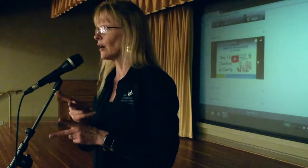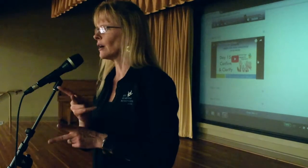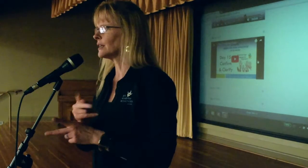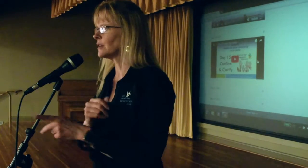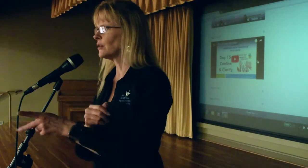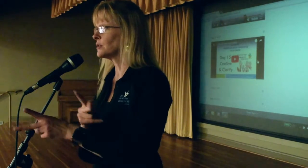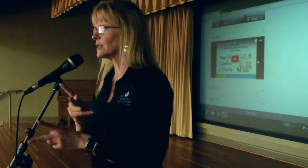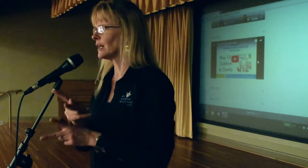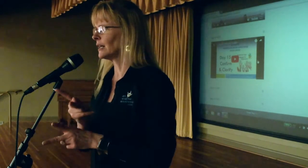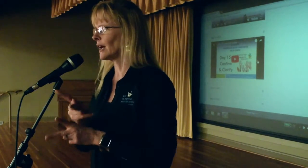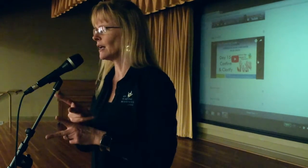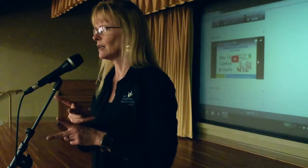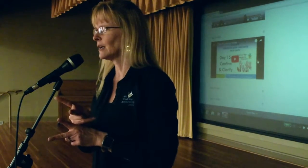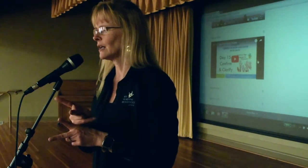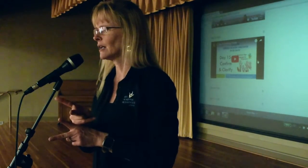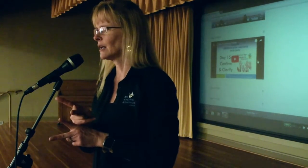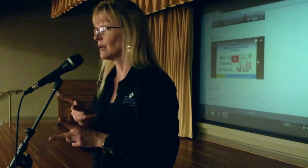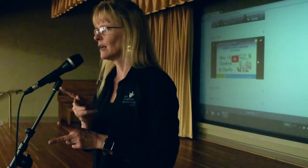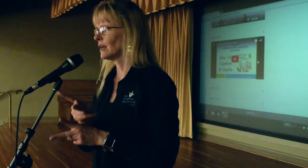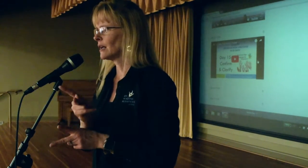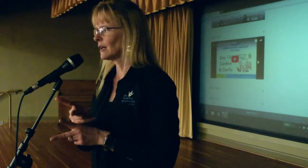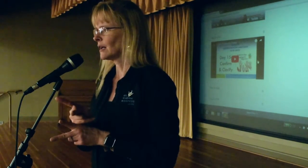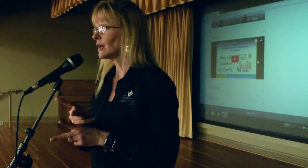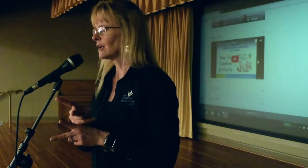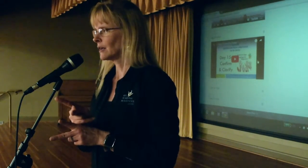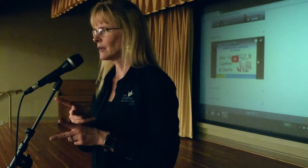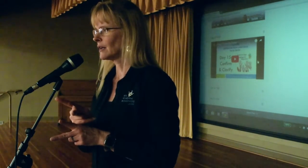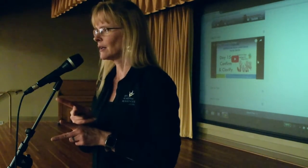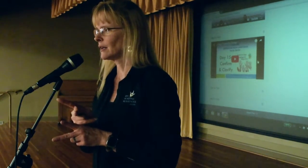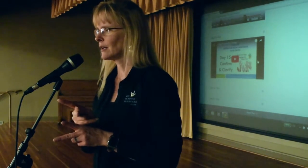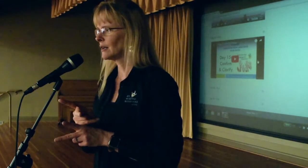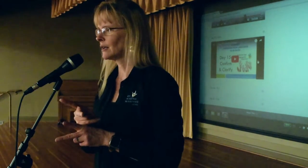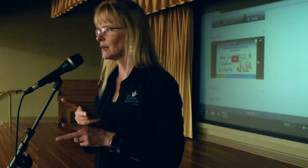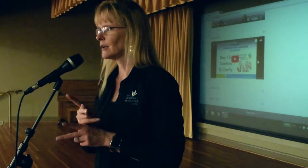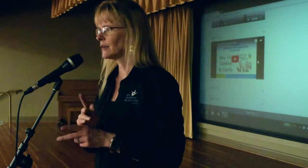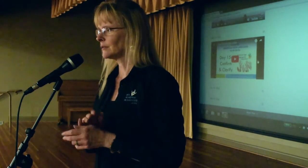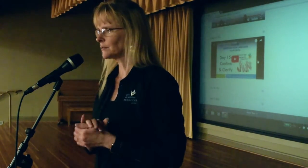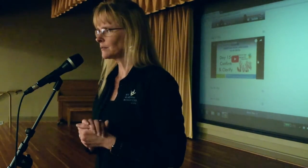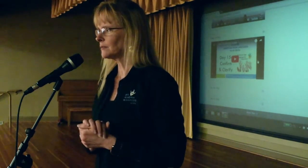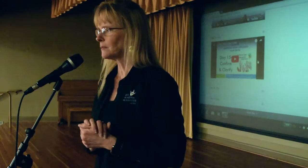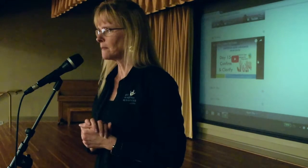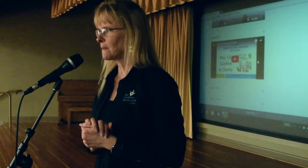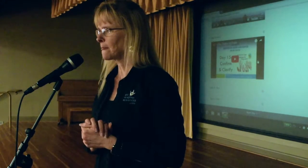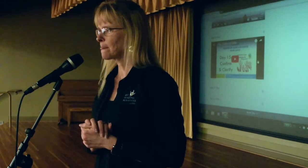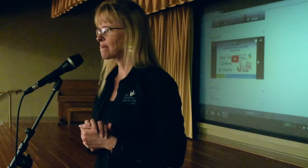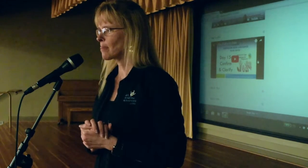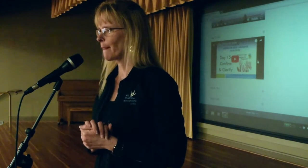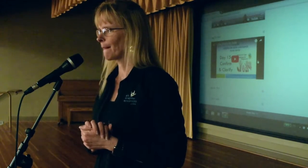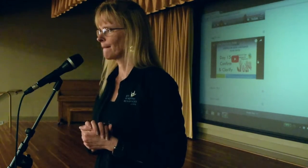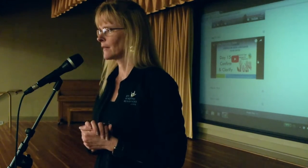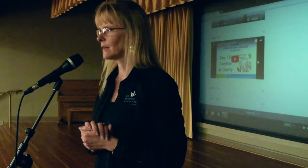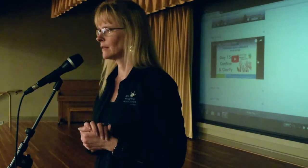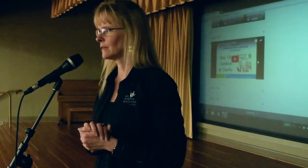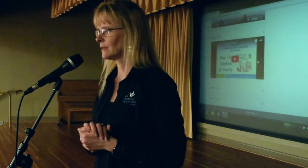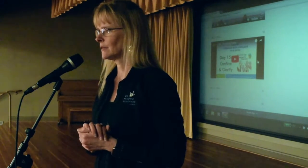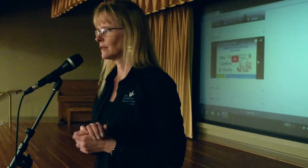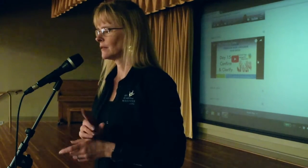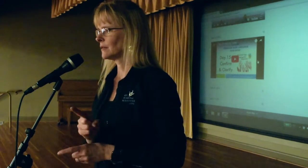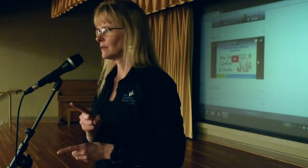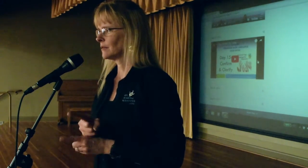I saw you signing that. Well, I got a little confused because I thought in the video it looked like her thumb was down here, so it was